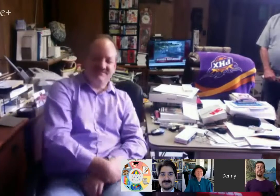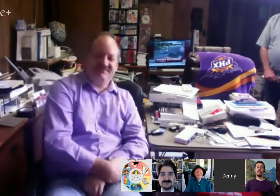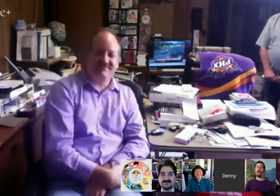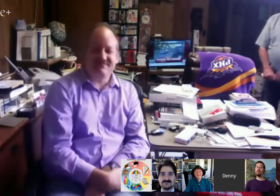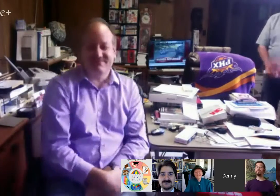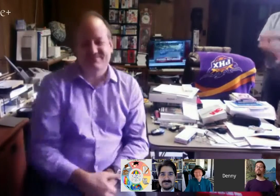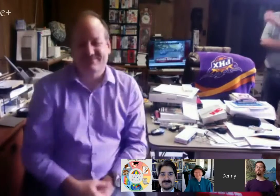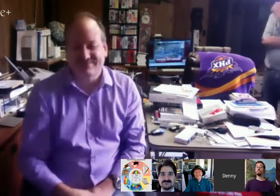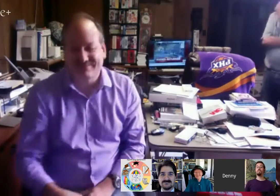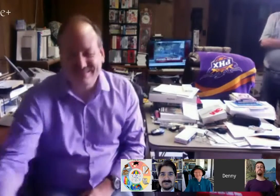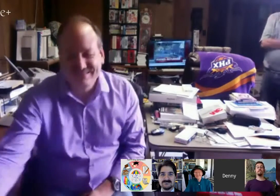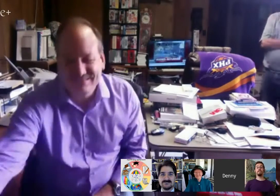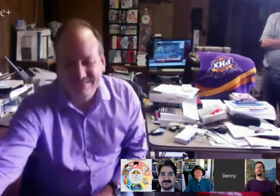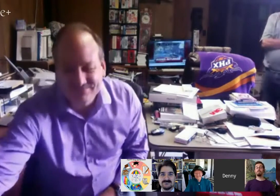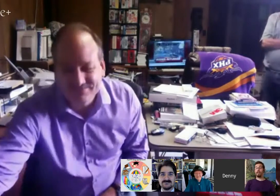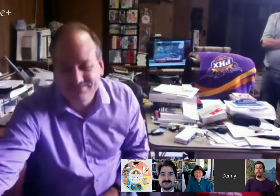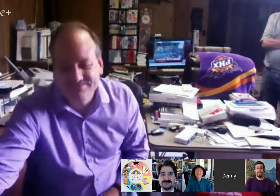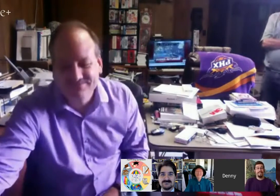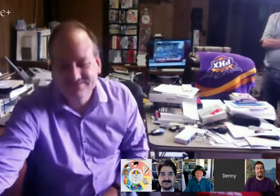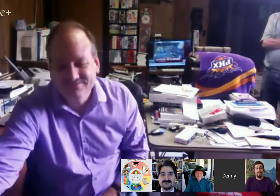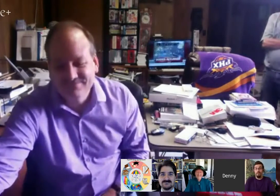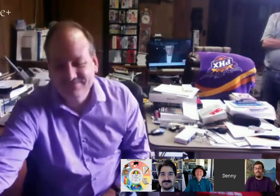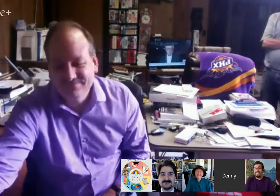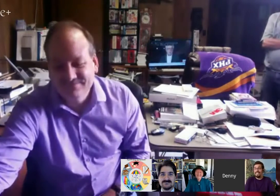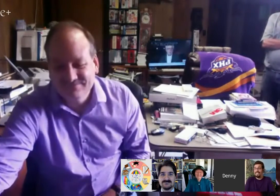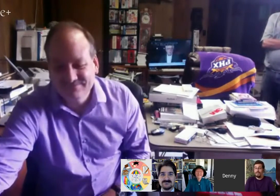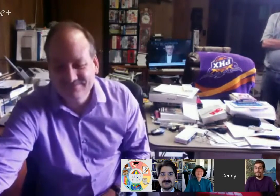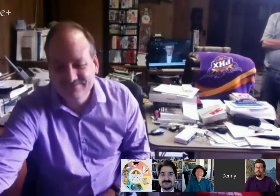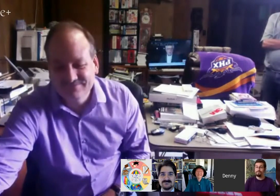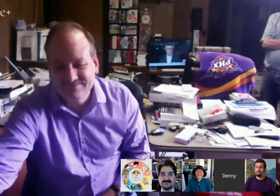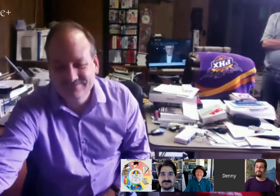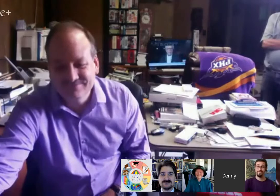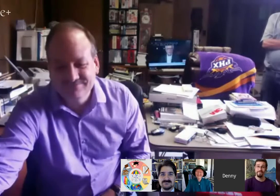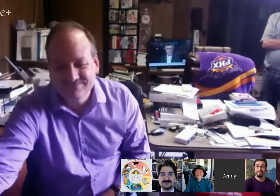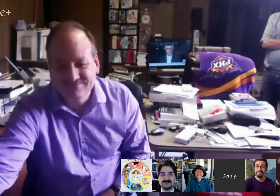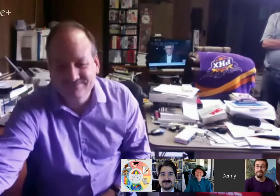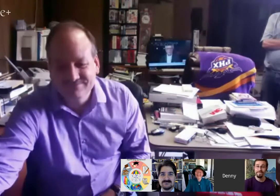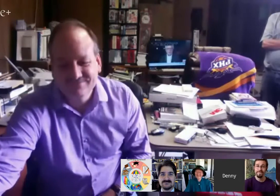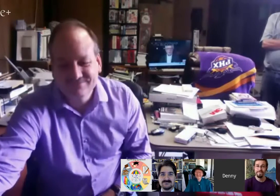that idea out to the world, and as they say, the rest is history.